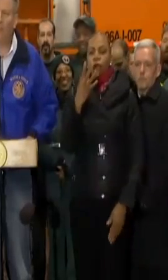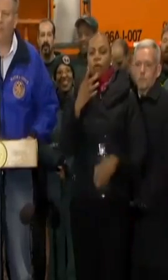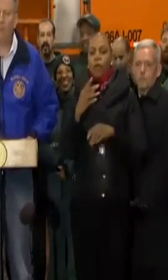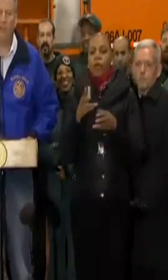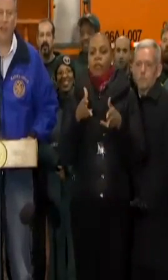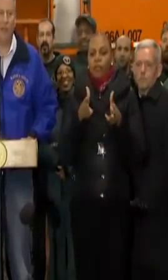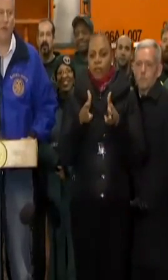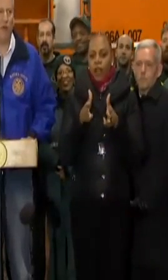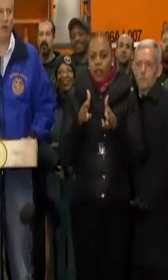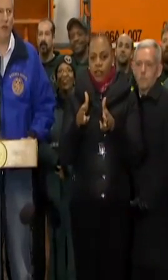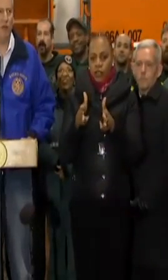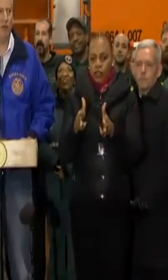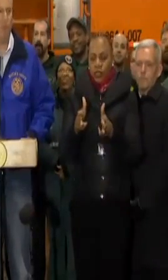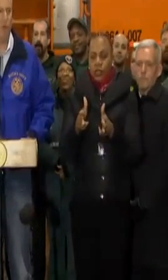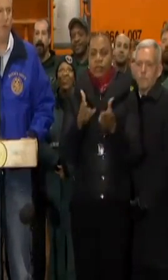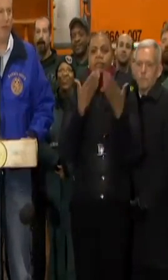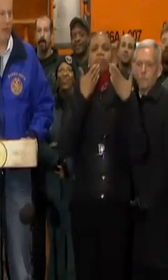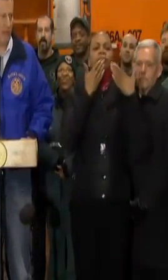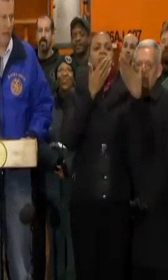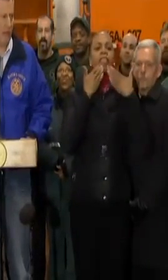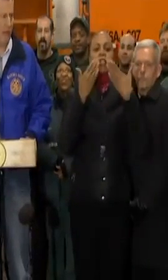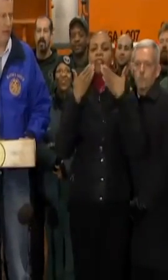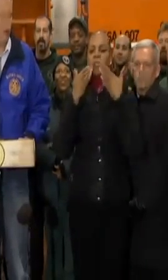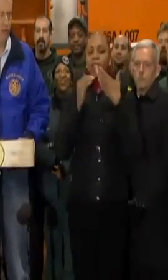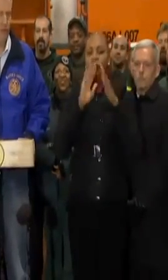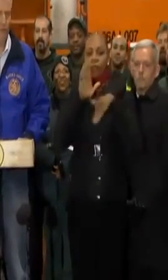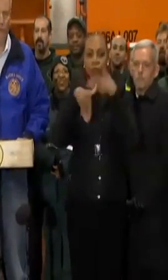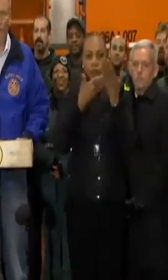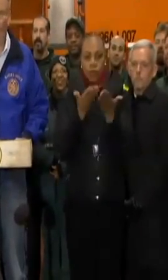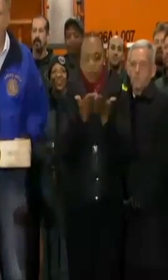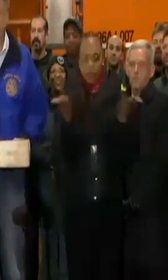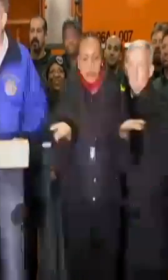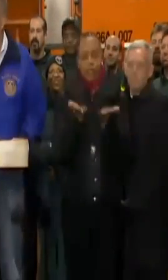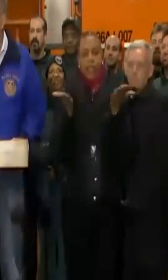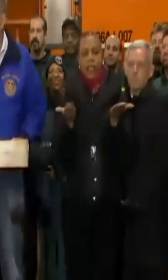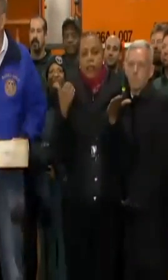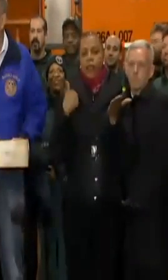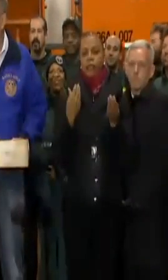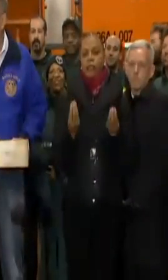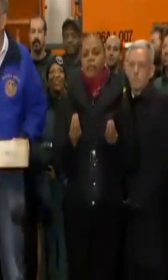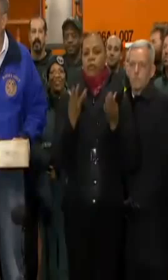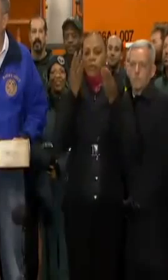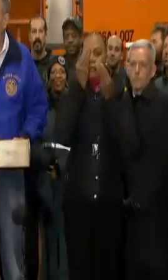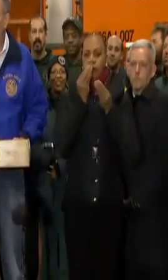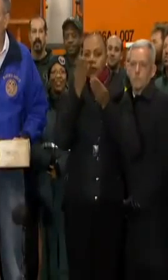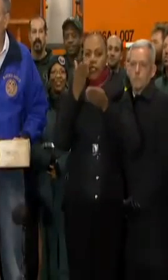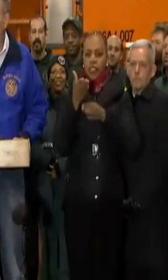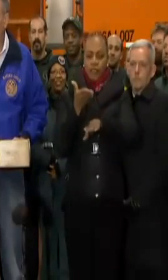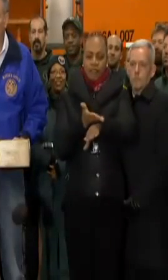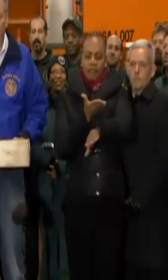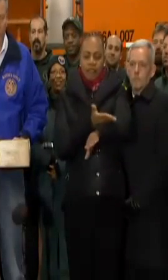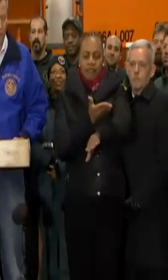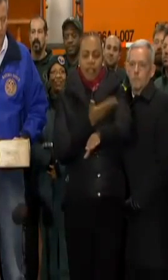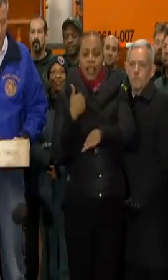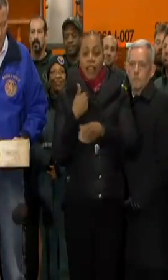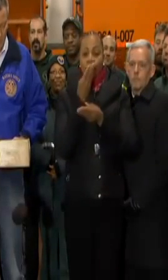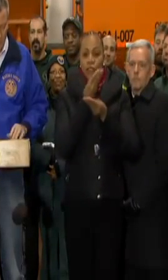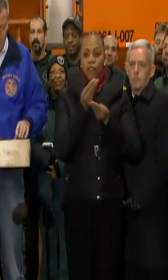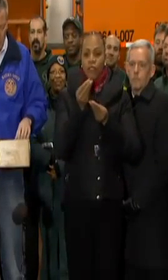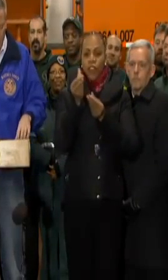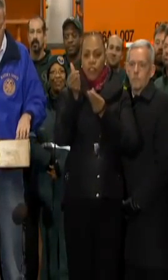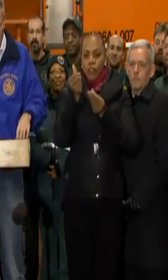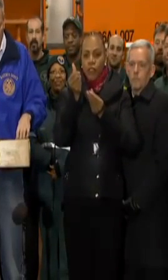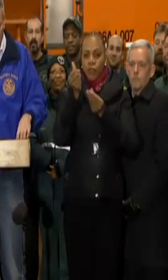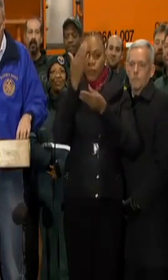to thank everyone for being here. We have a lot to update you on. I have a few acknowledgments I'd like